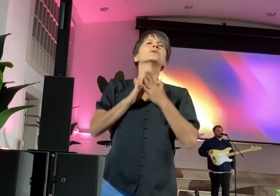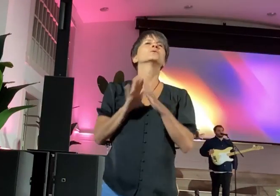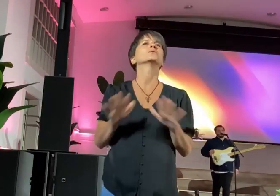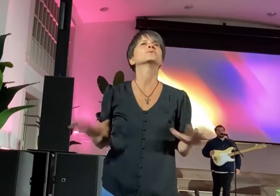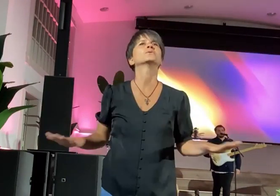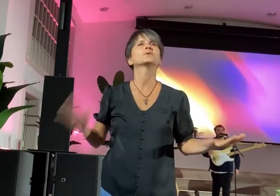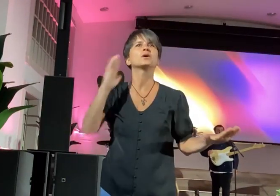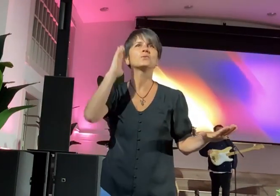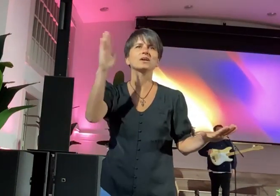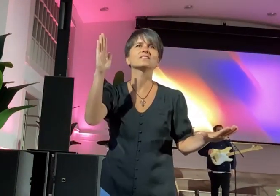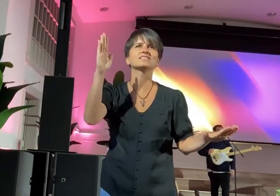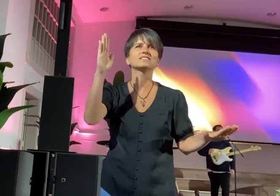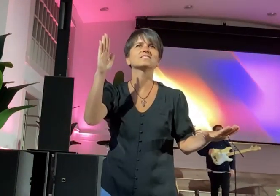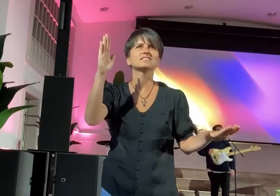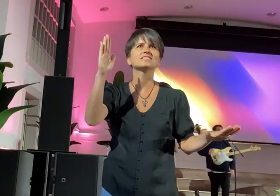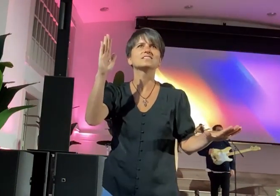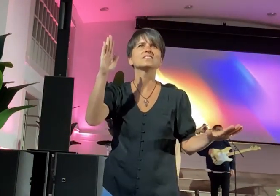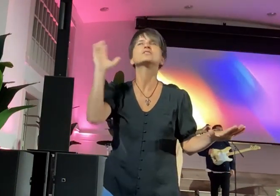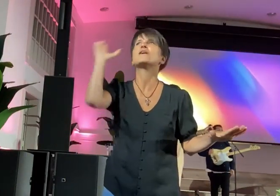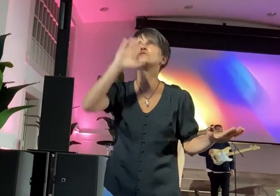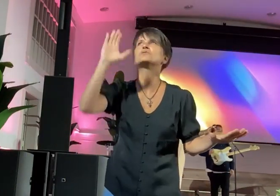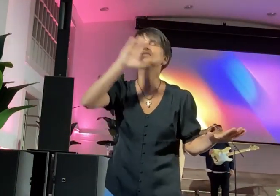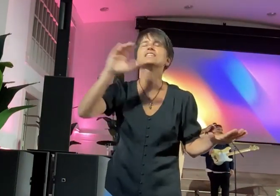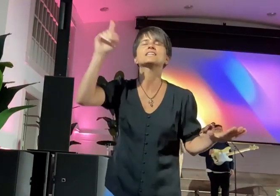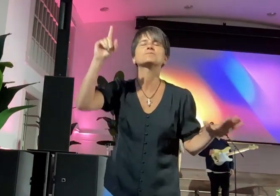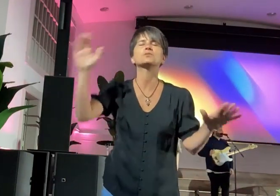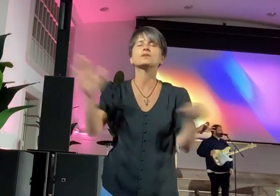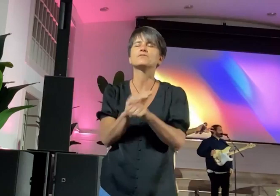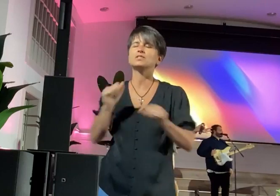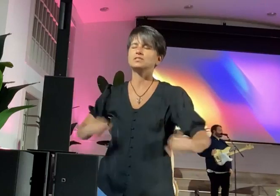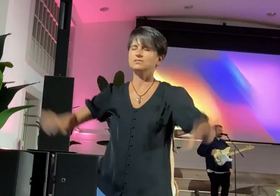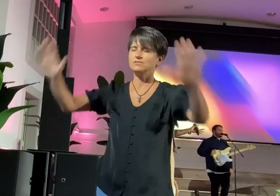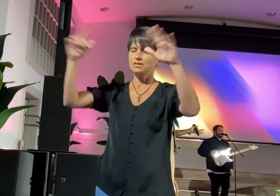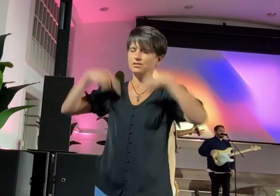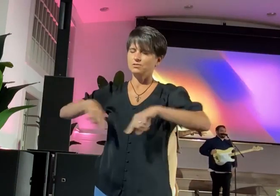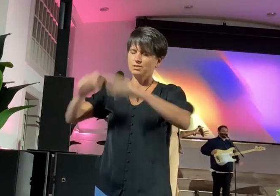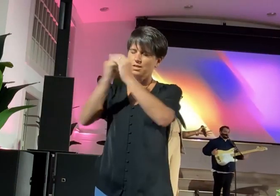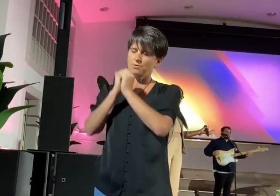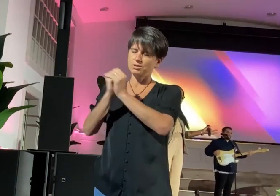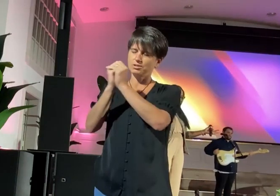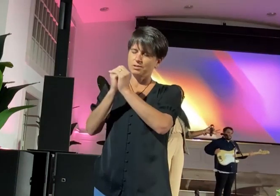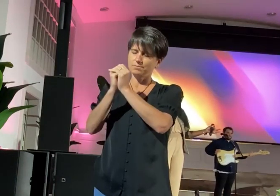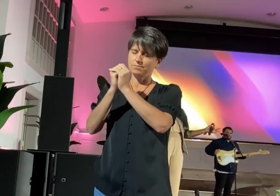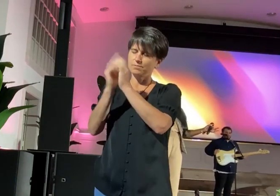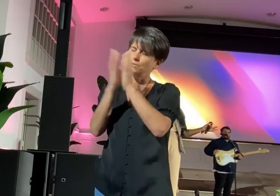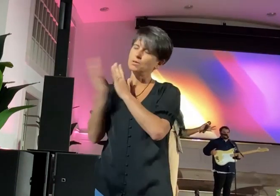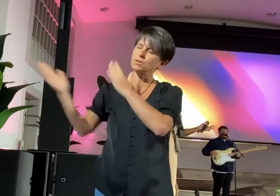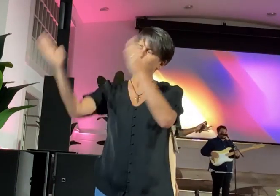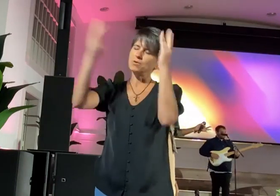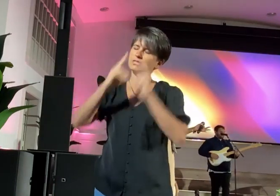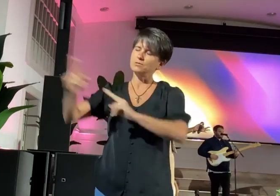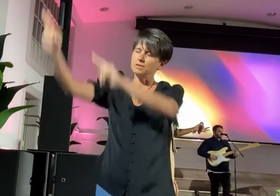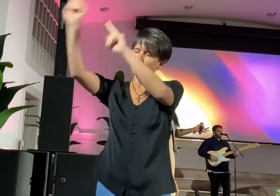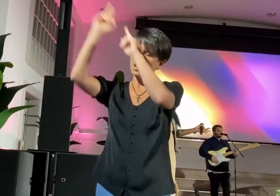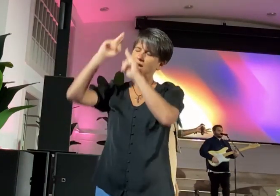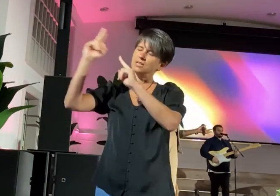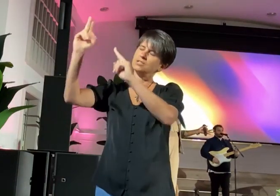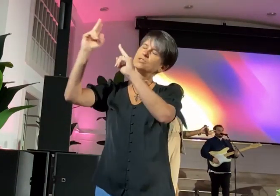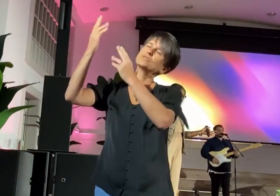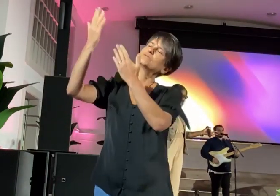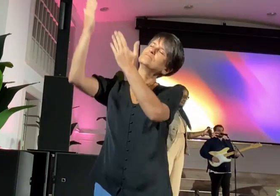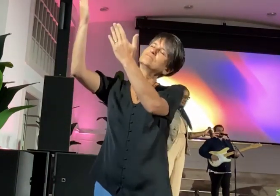wholeheartedly in this place. Through our worship, we seek you wholeheartedly, giving you the praise and the honor, the glory you're